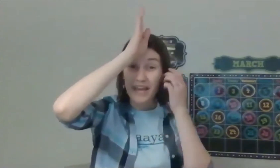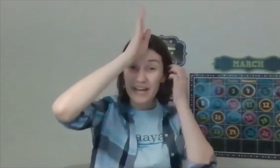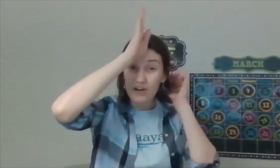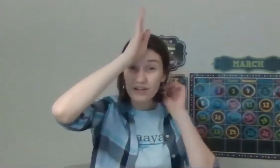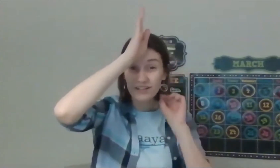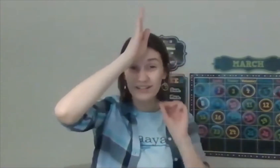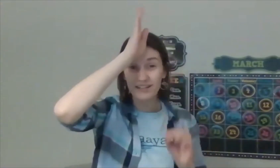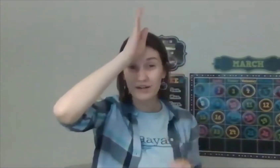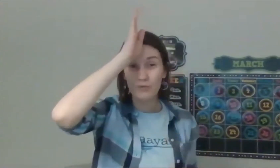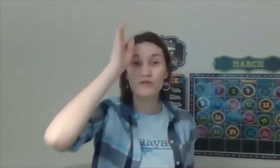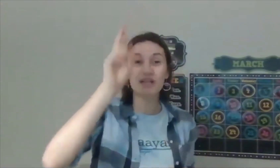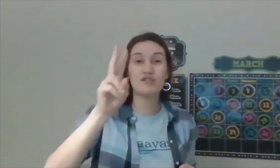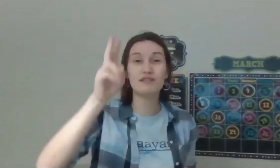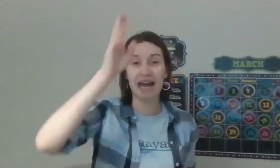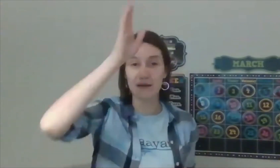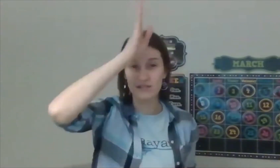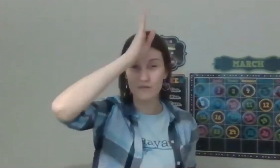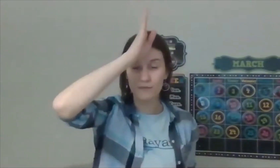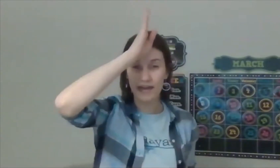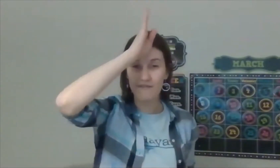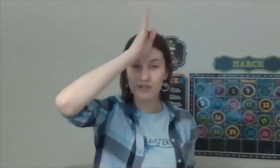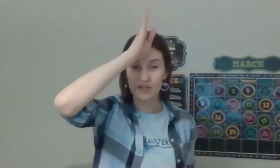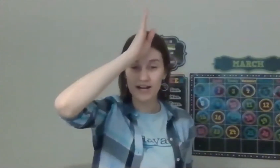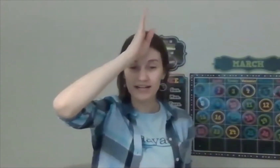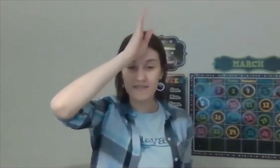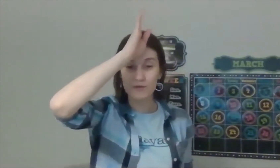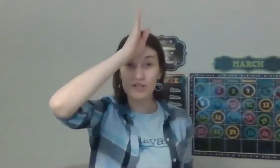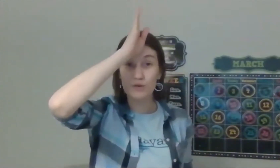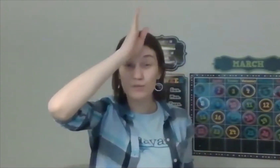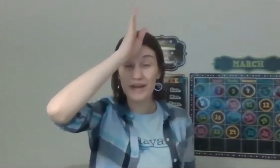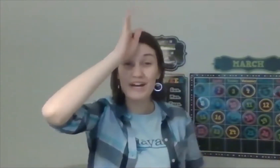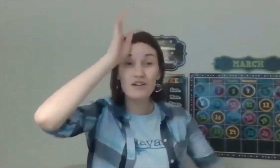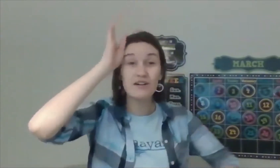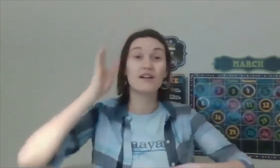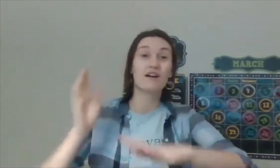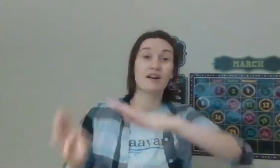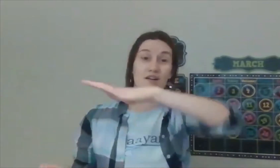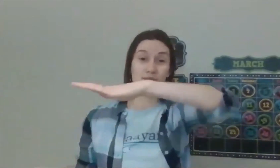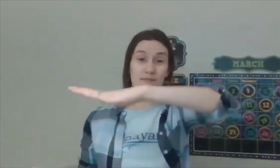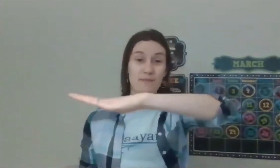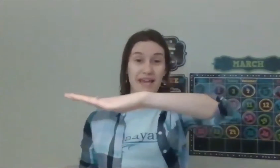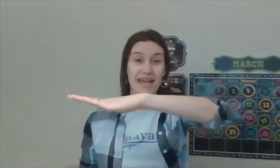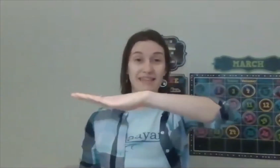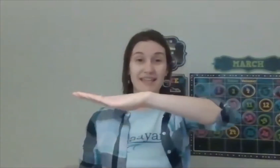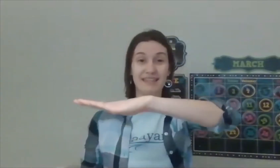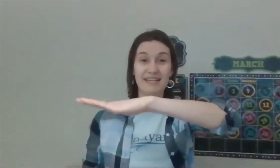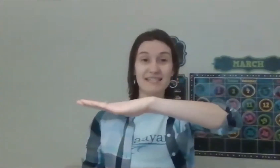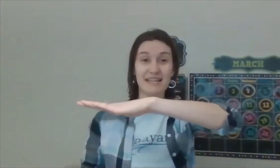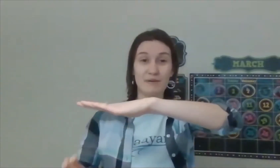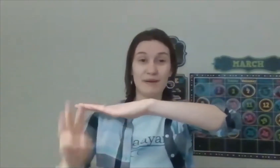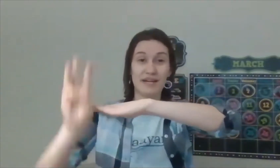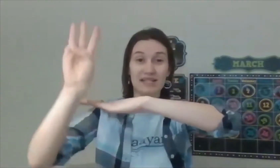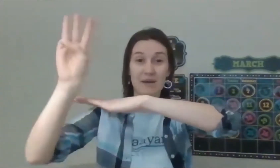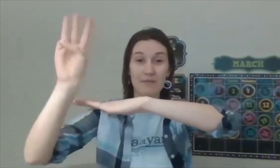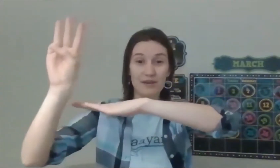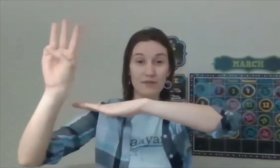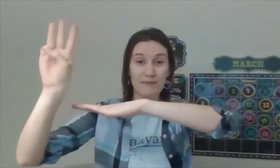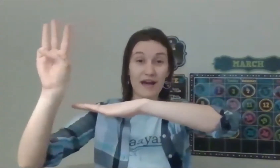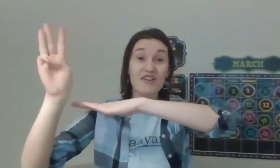whale. We'll do it 2 times. So we have the shark, and then we're going to do a whale. So I'm going to put my hand like this, and I'm going to make a W with my other